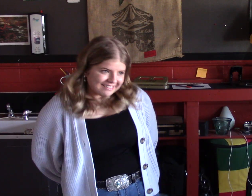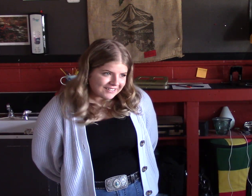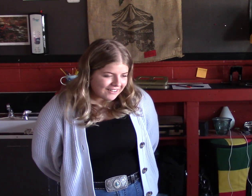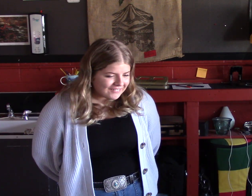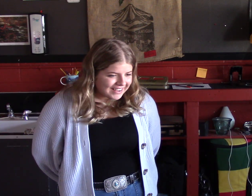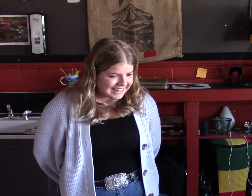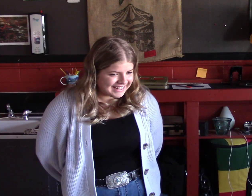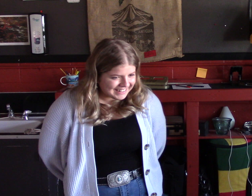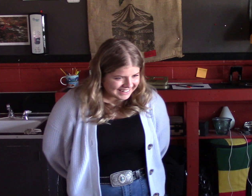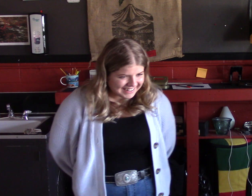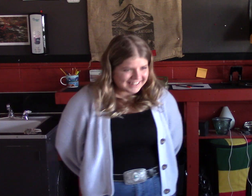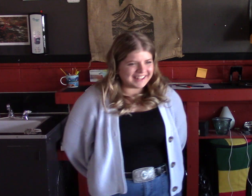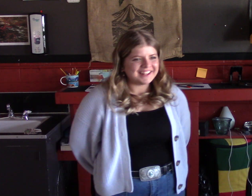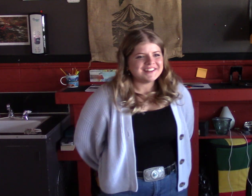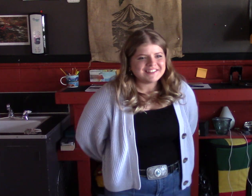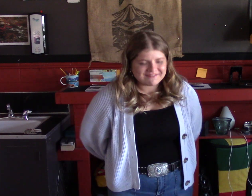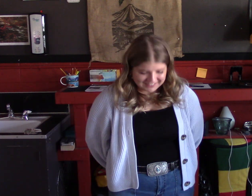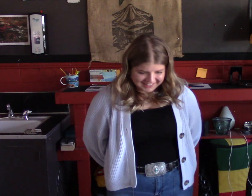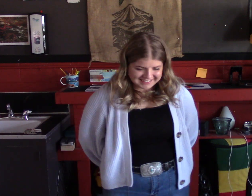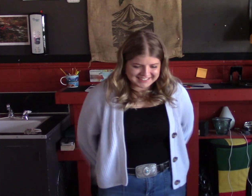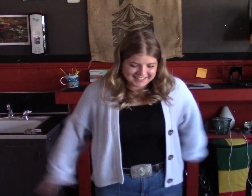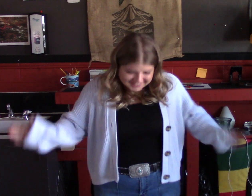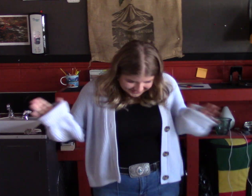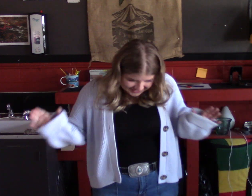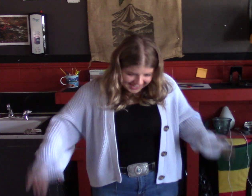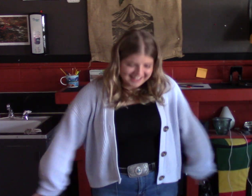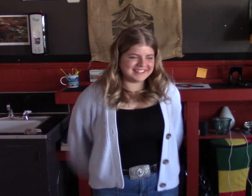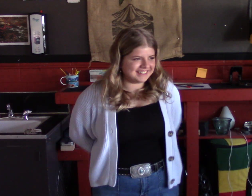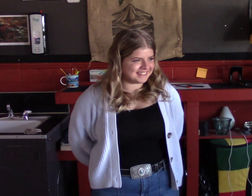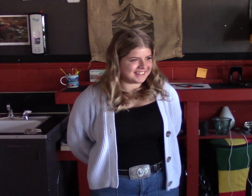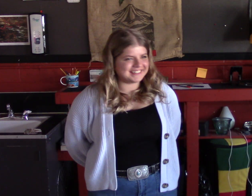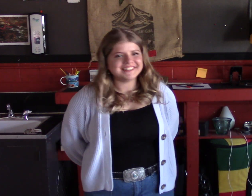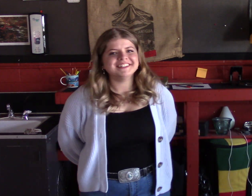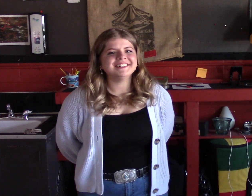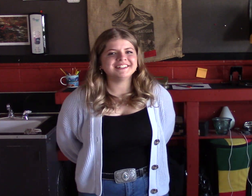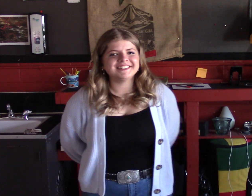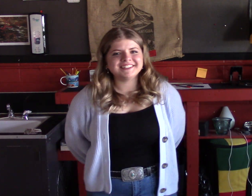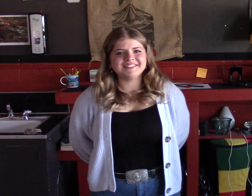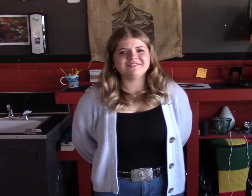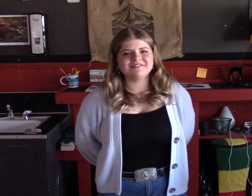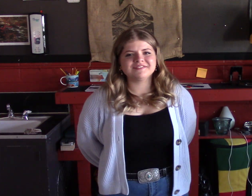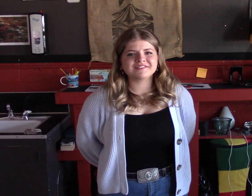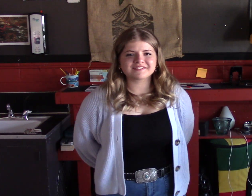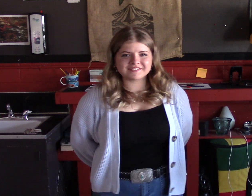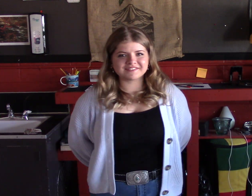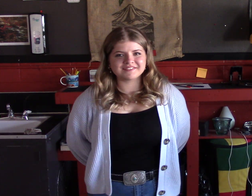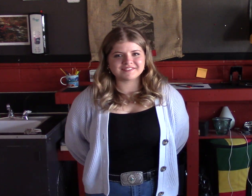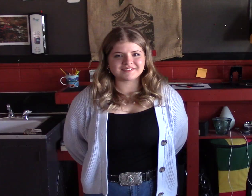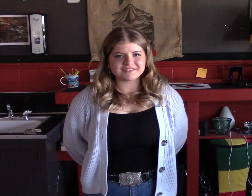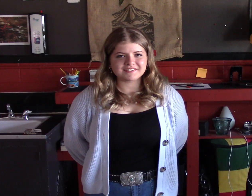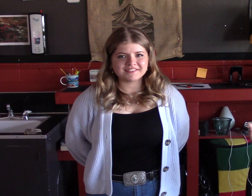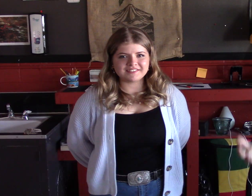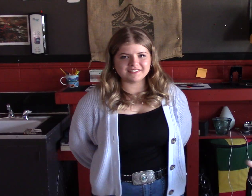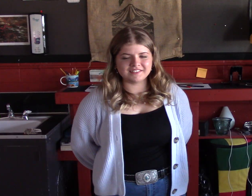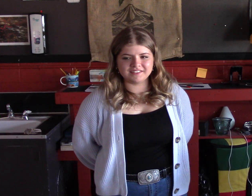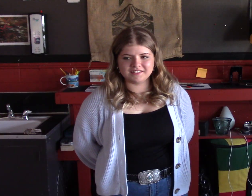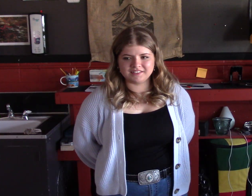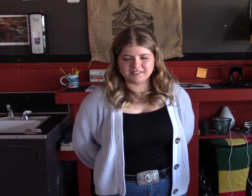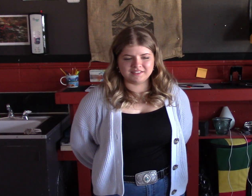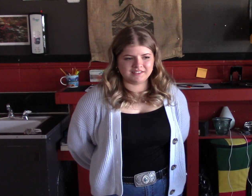wrong one. But yeah. It just so, like, I know as teachers we never want to do harm, right? And